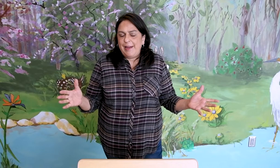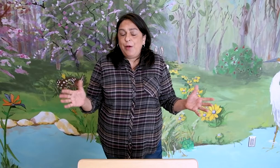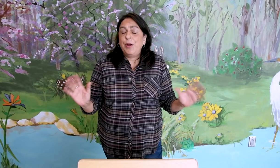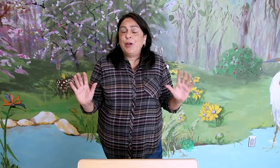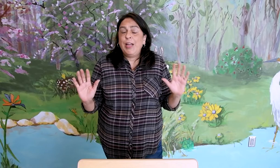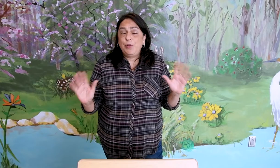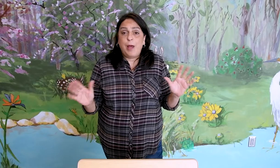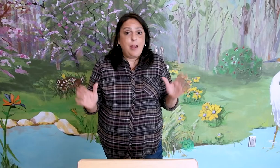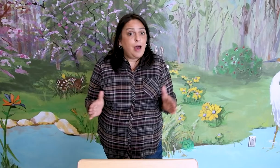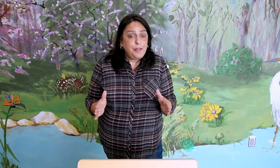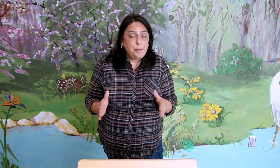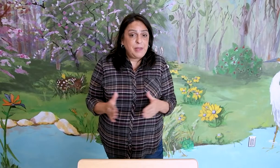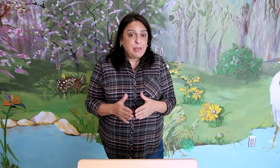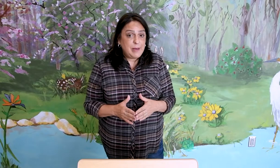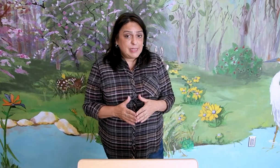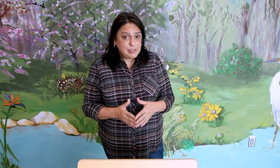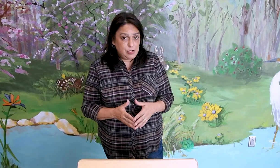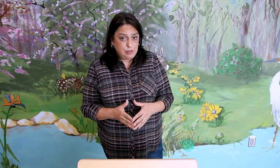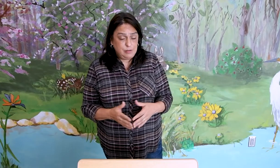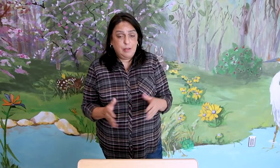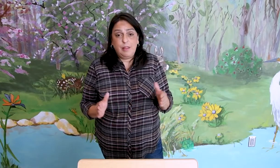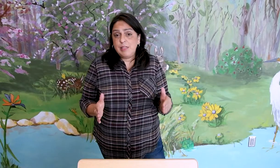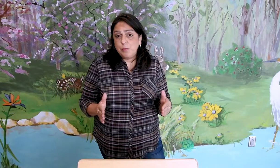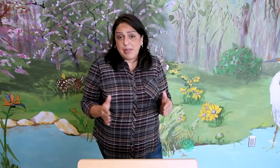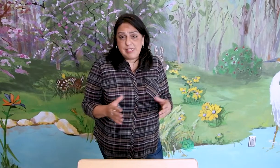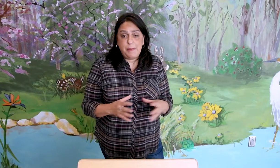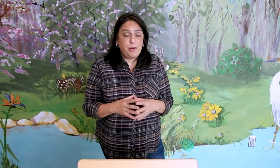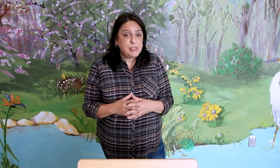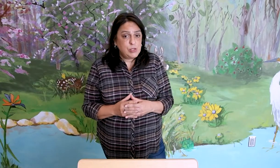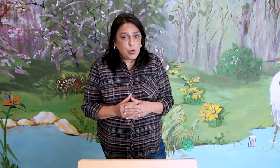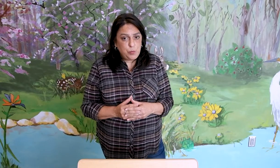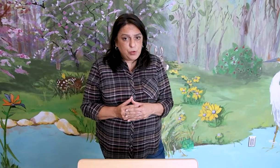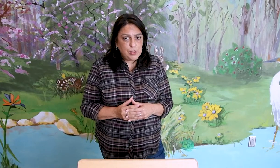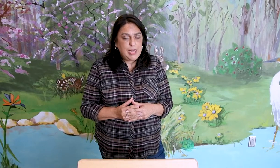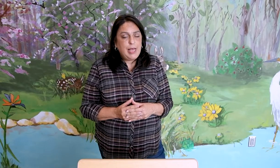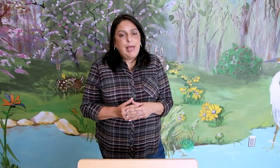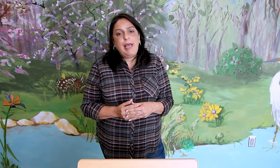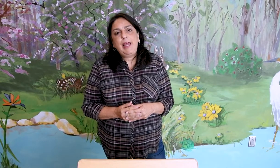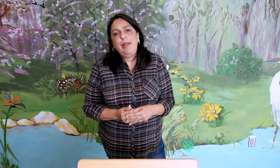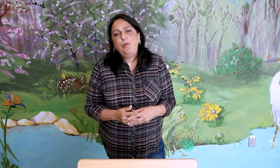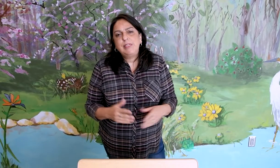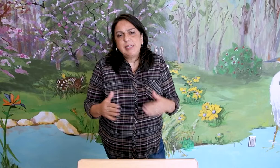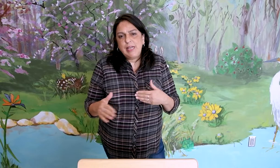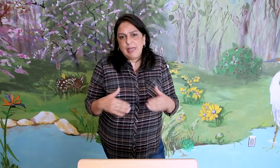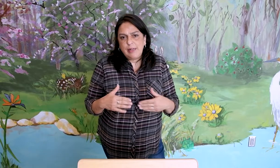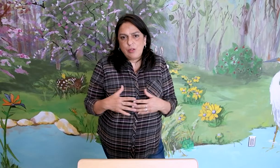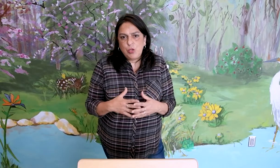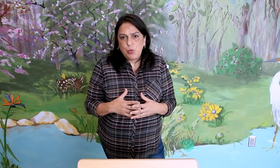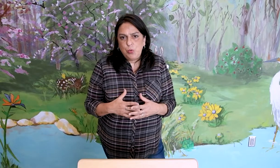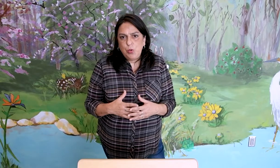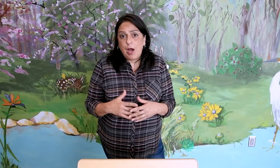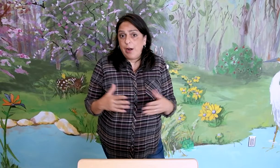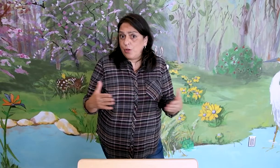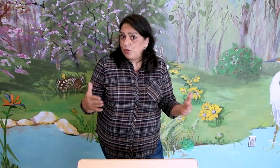we're gonna do another piggyback song. This one is about a snowball, and we sing it to Are You